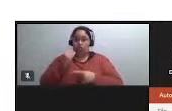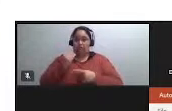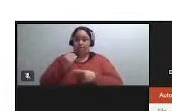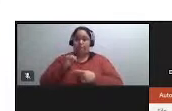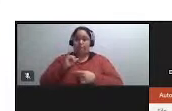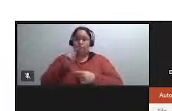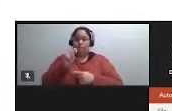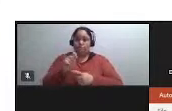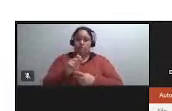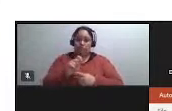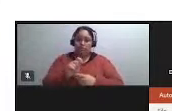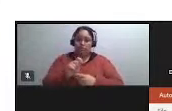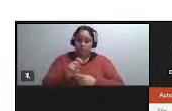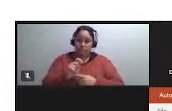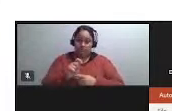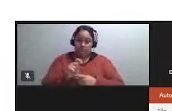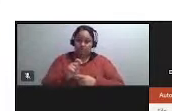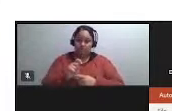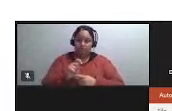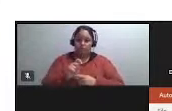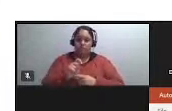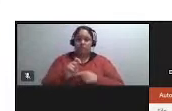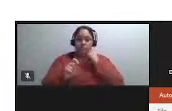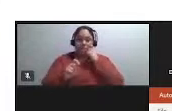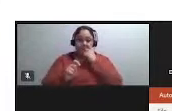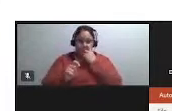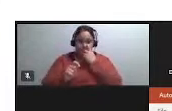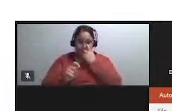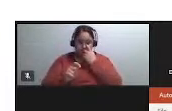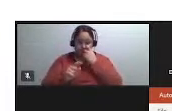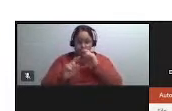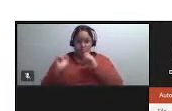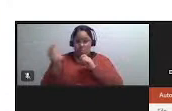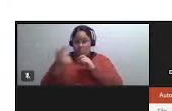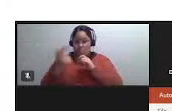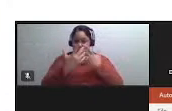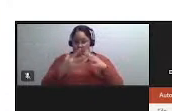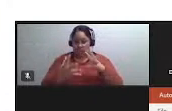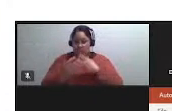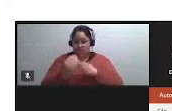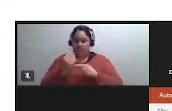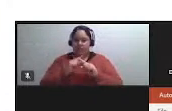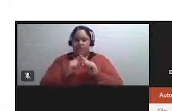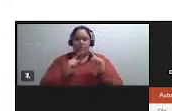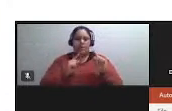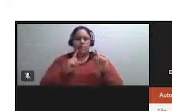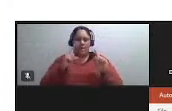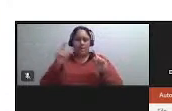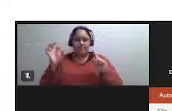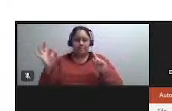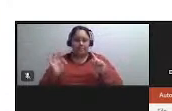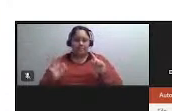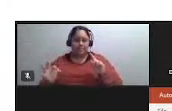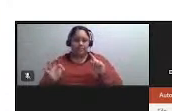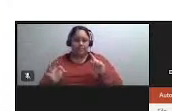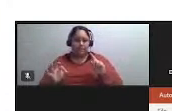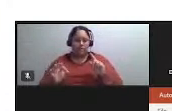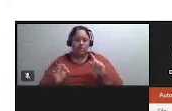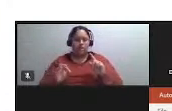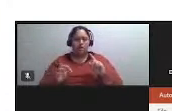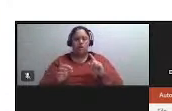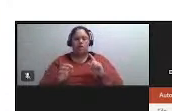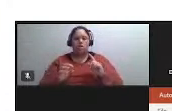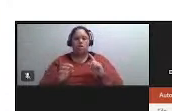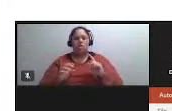the IT everywhere else, where the achievement is 100%, and